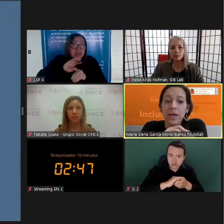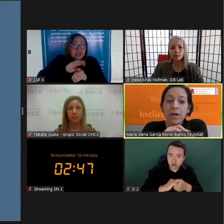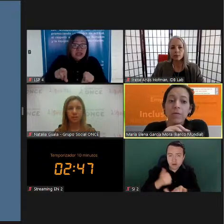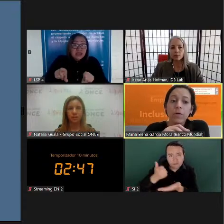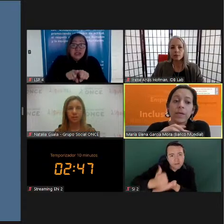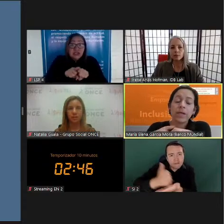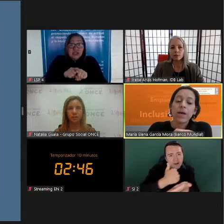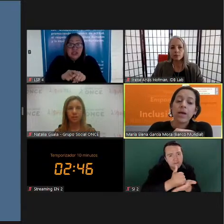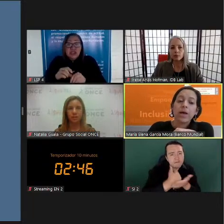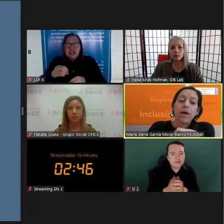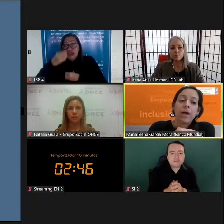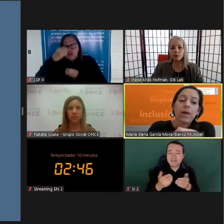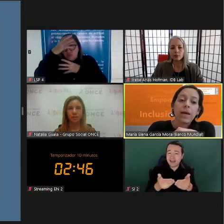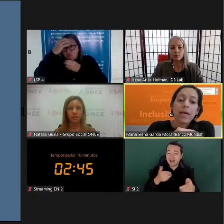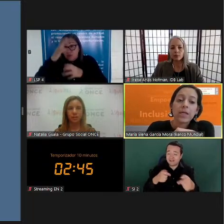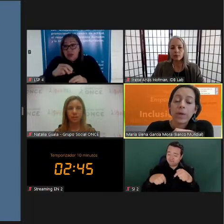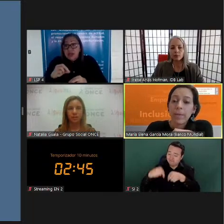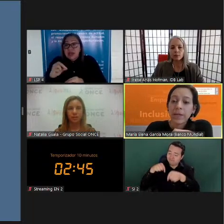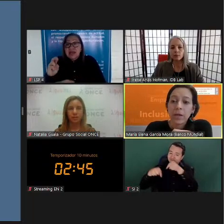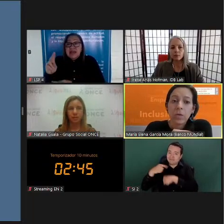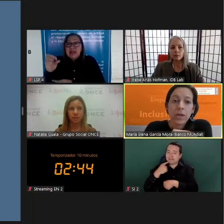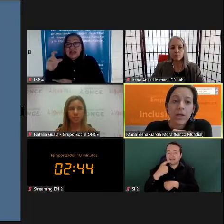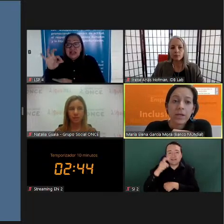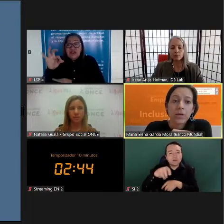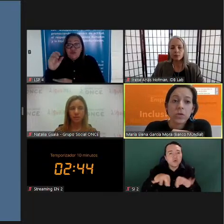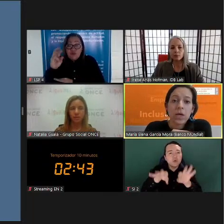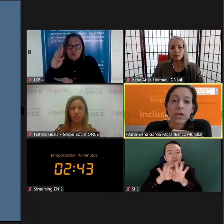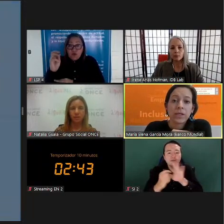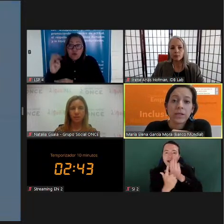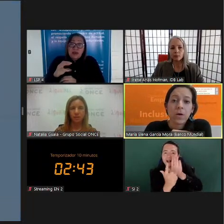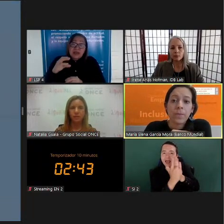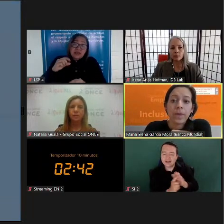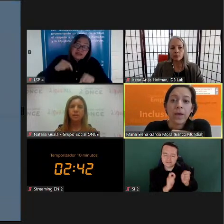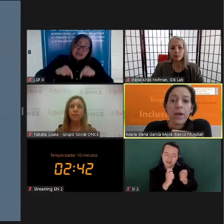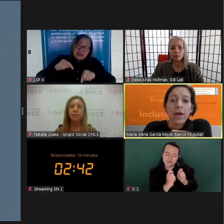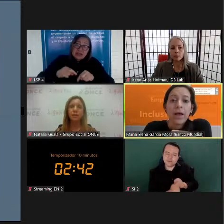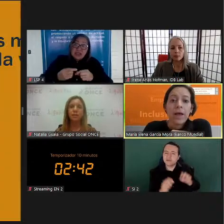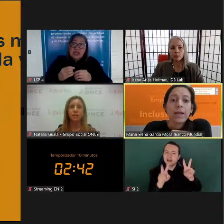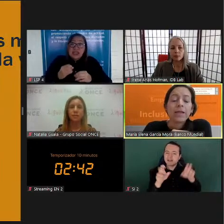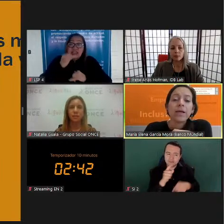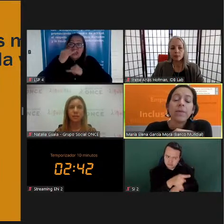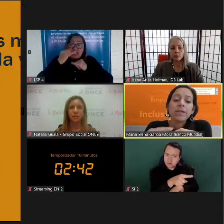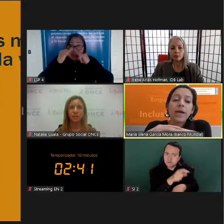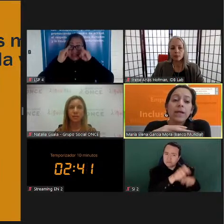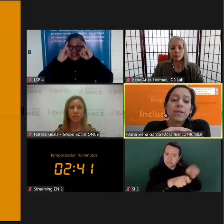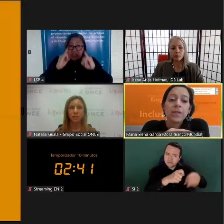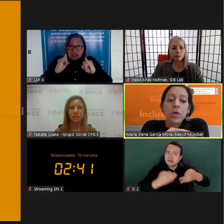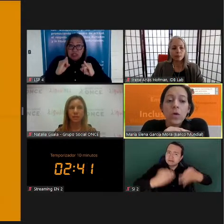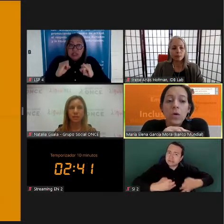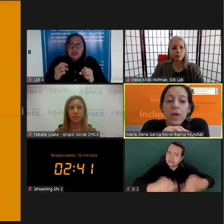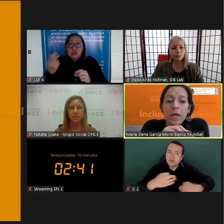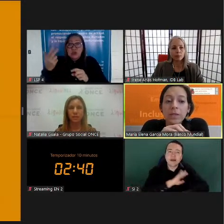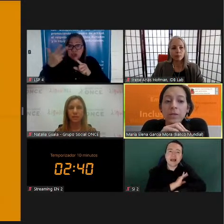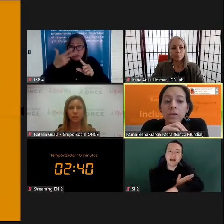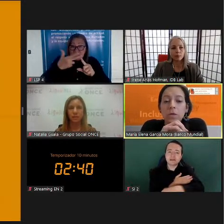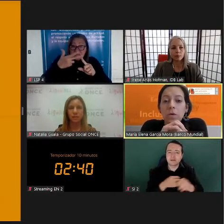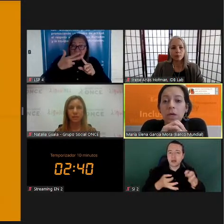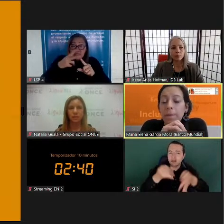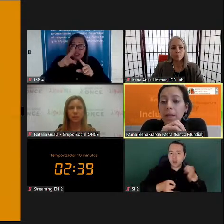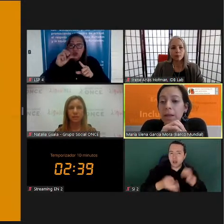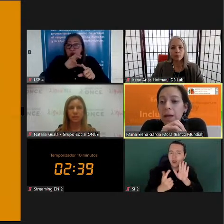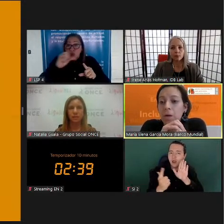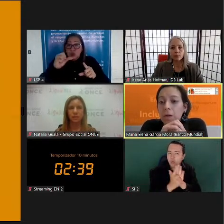the scope of governments to channel the participation of these organizations and strengthen this